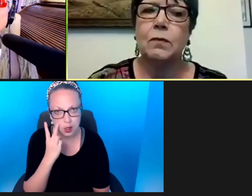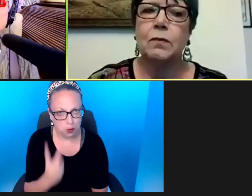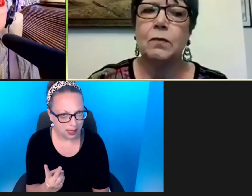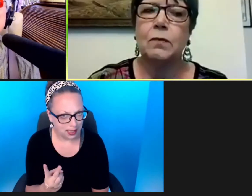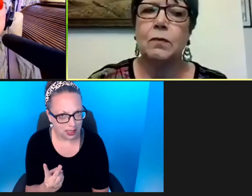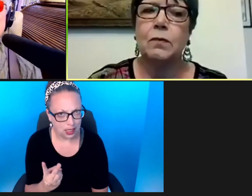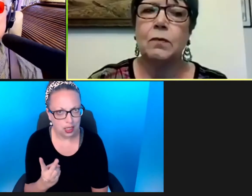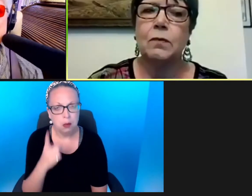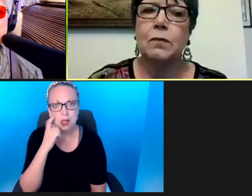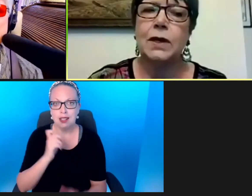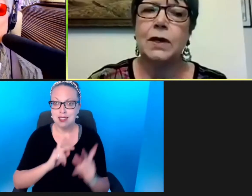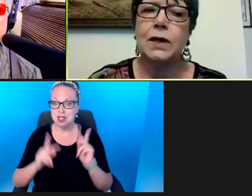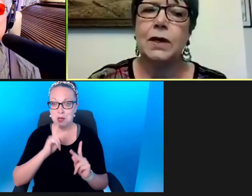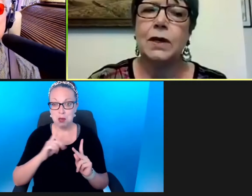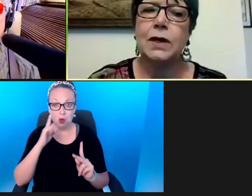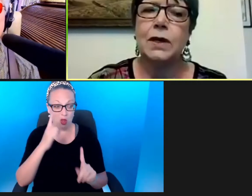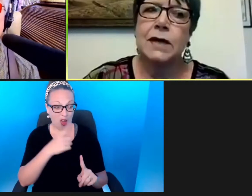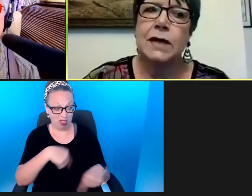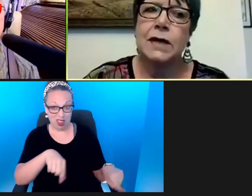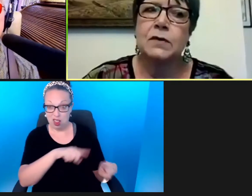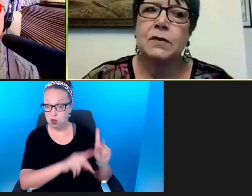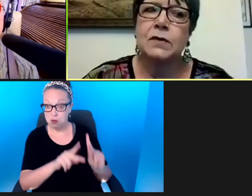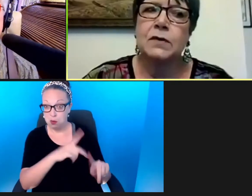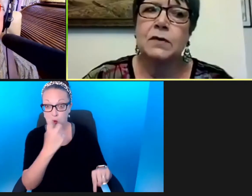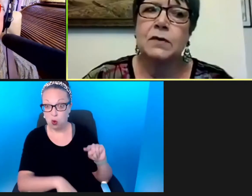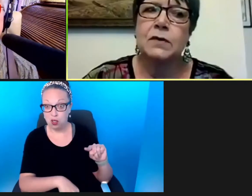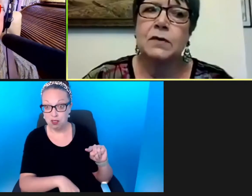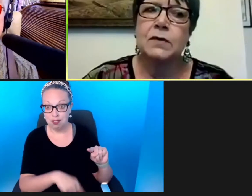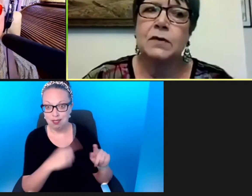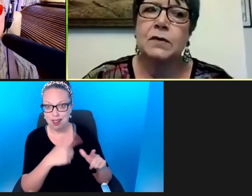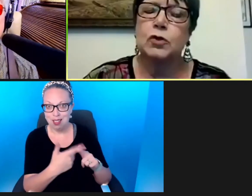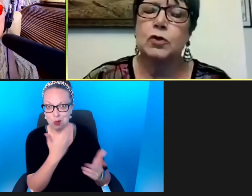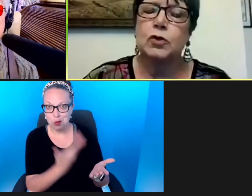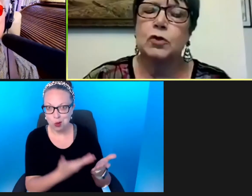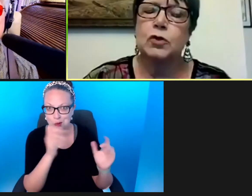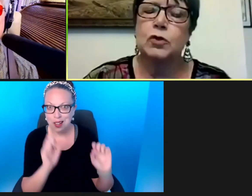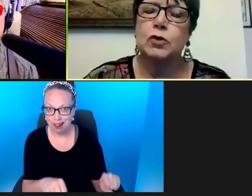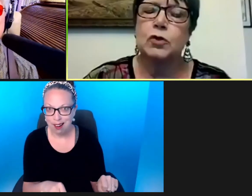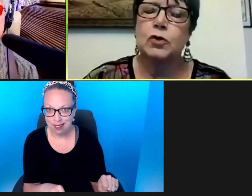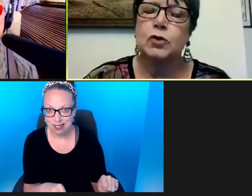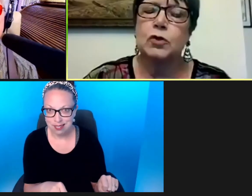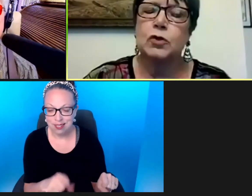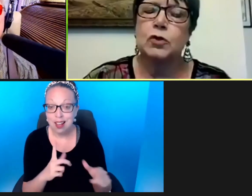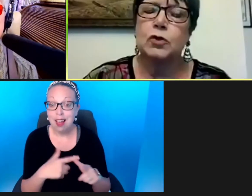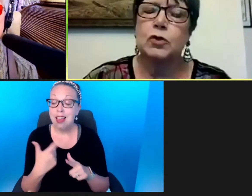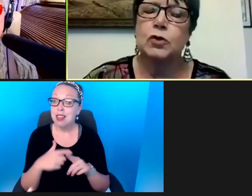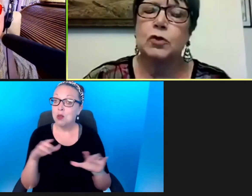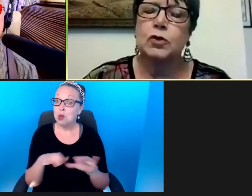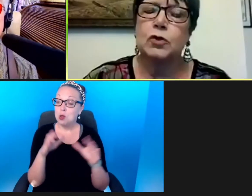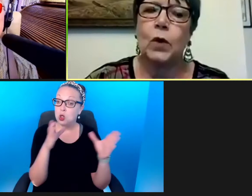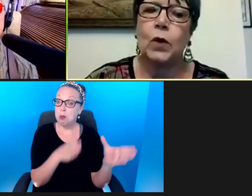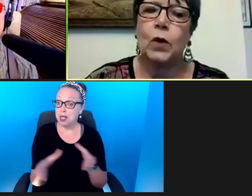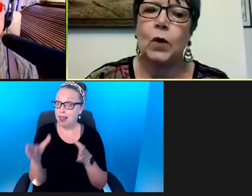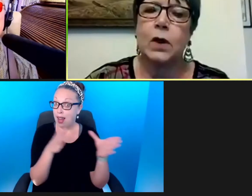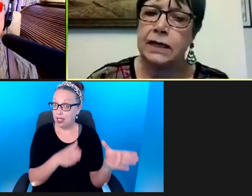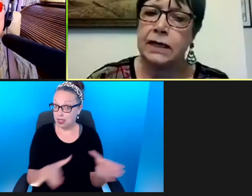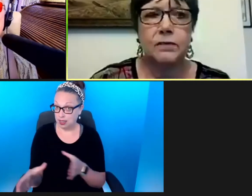We had an approach where when we did planning, the individual